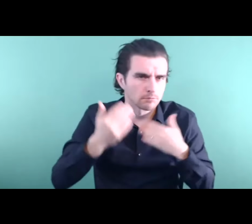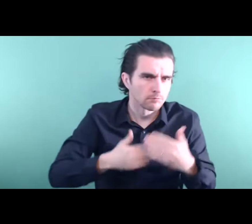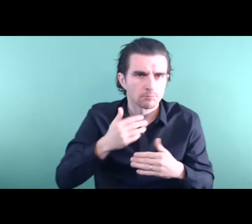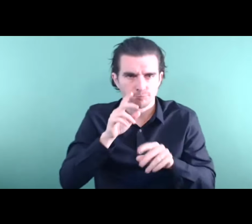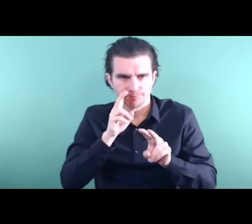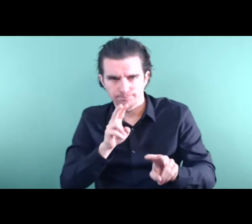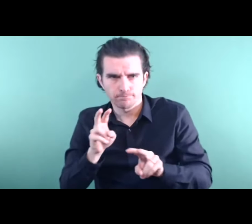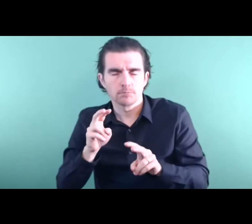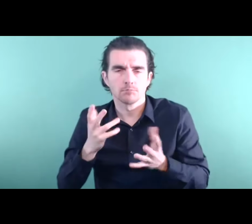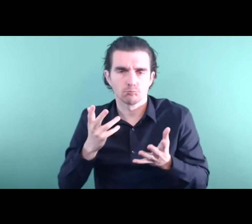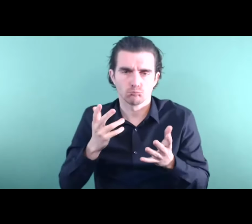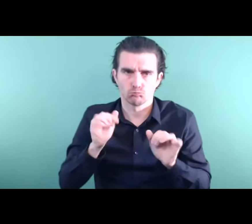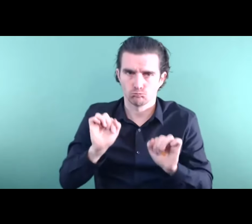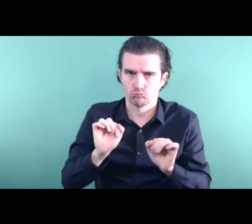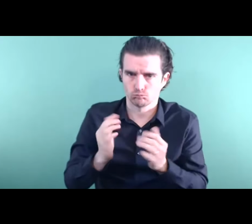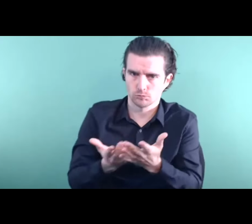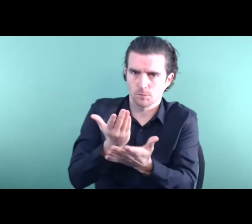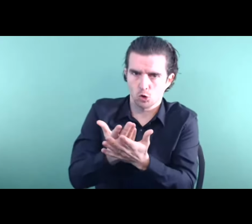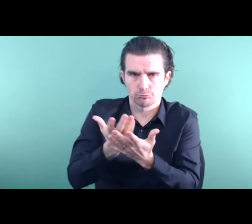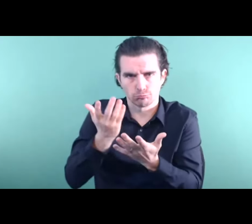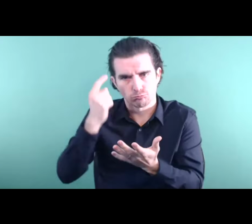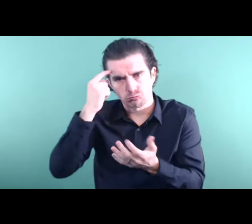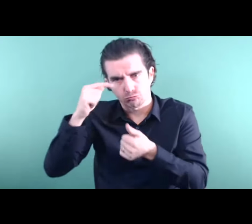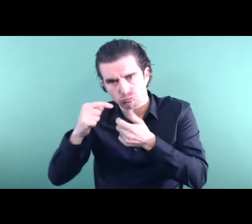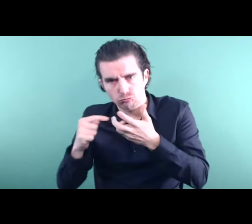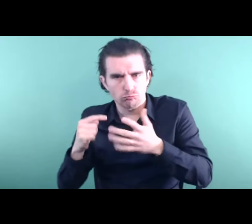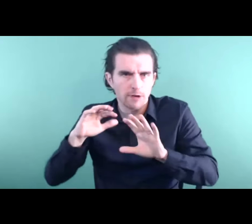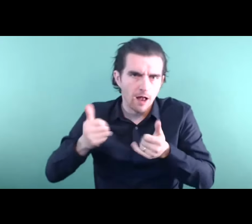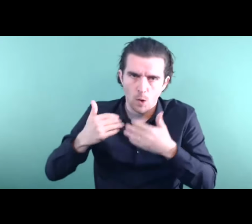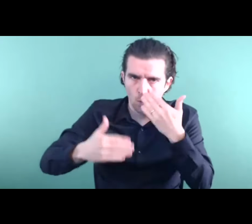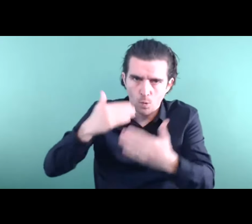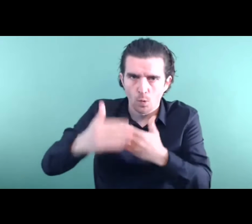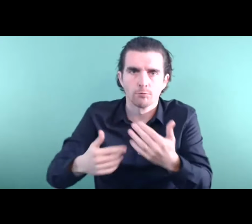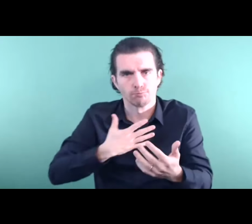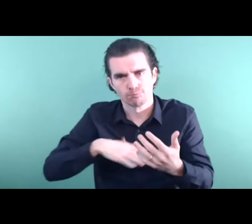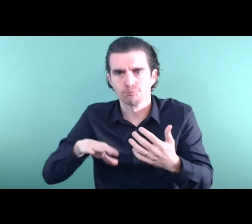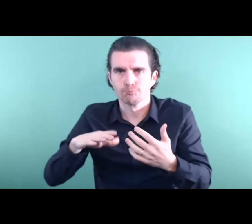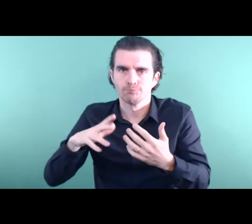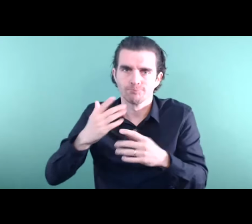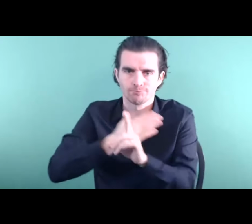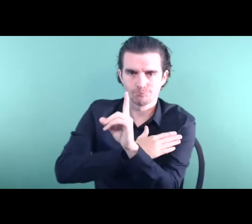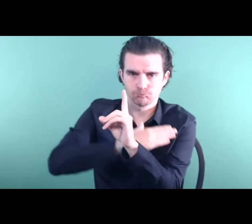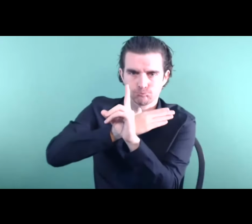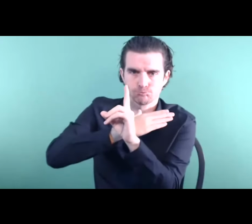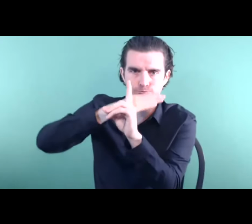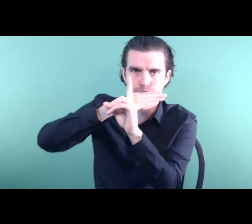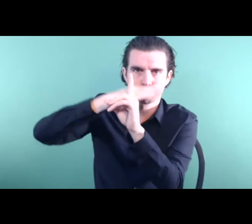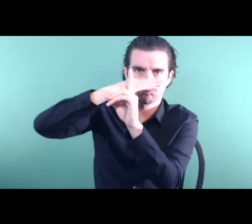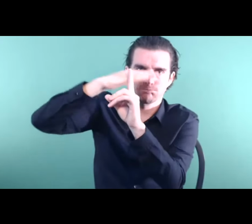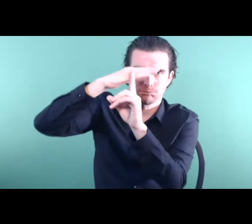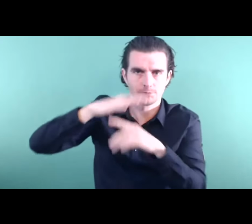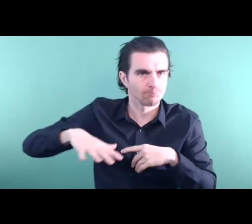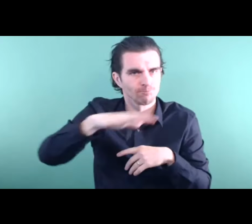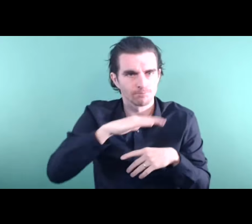really important window of opportunity to introduce important issues that need to be tackled